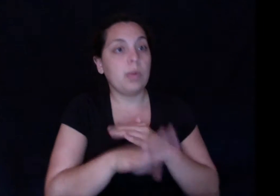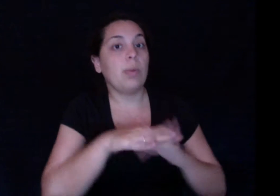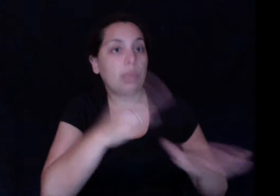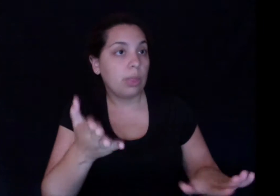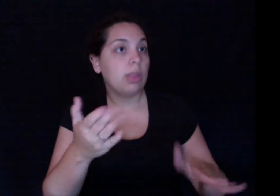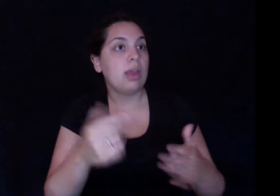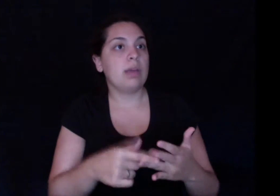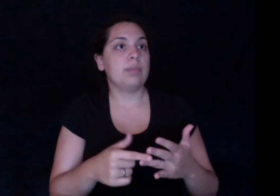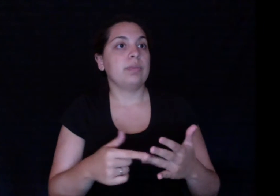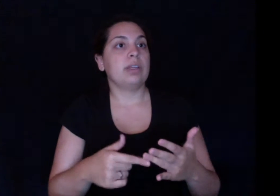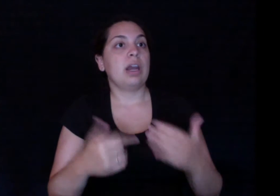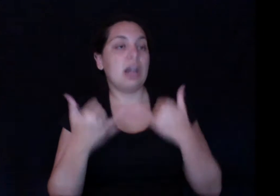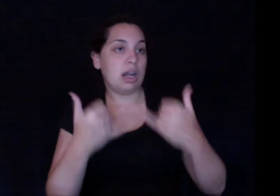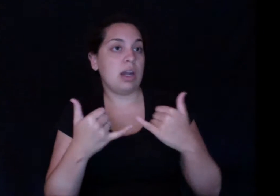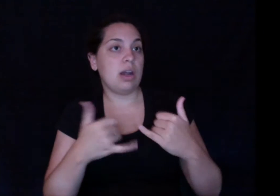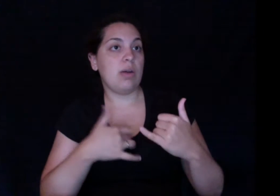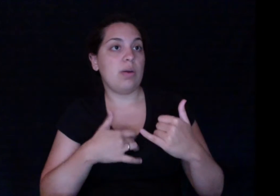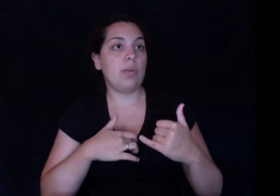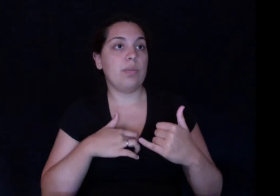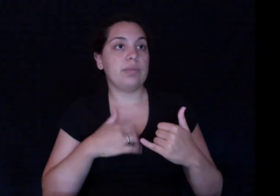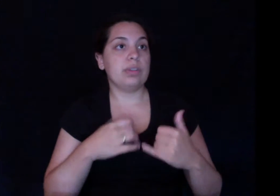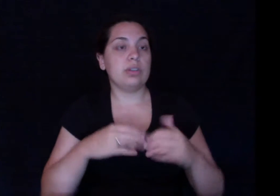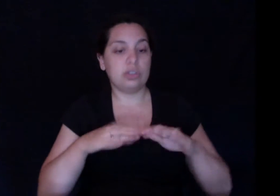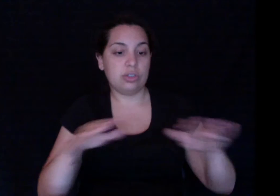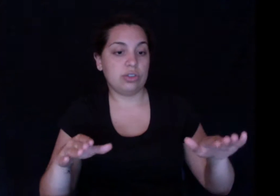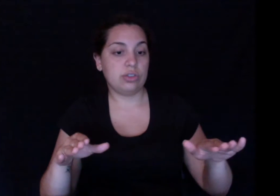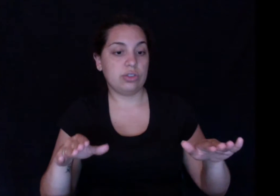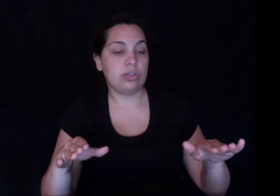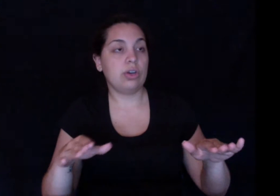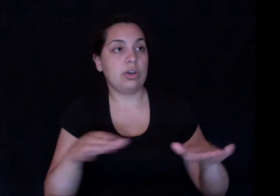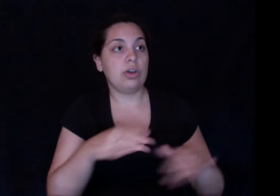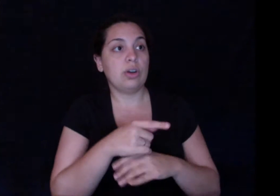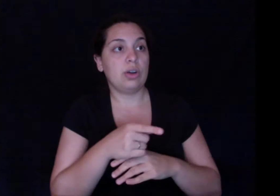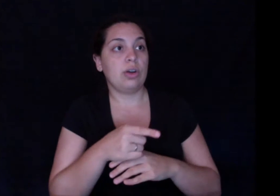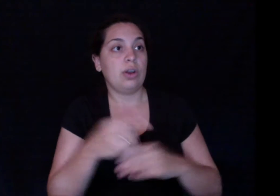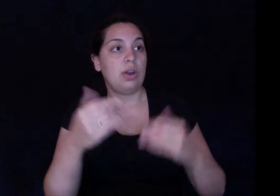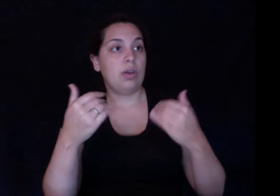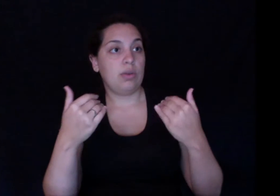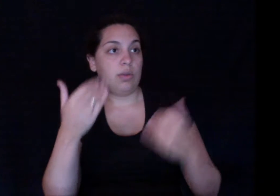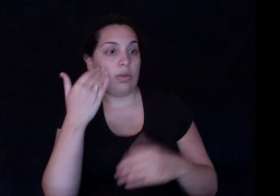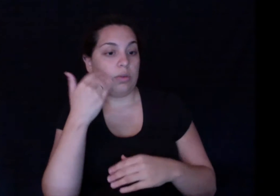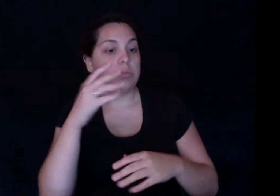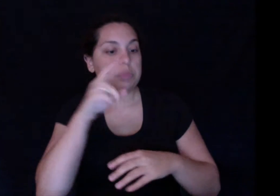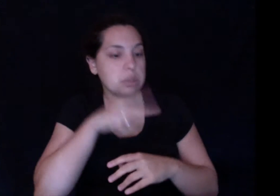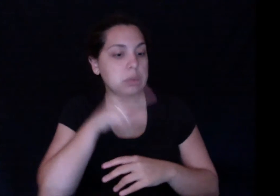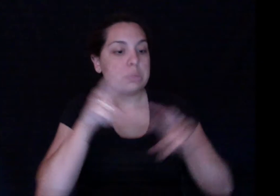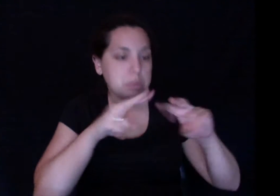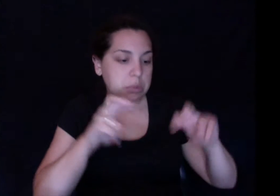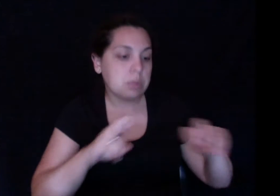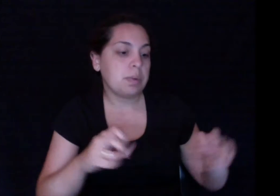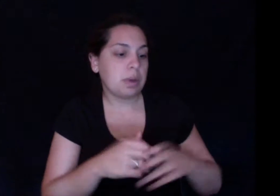what happened throughout his entire life, he was consistent and dependable with his donations. That is what made him a hero.